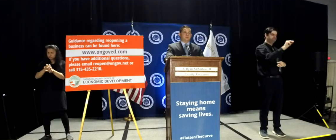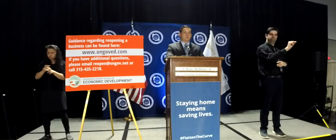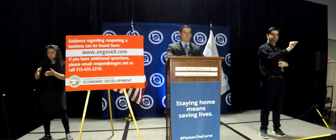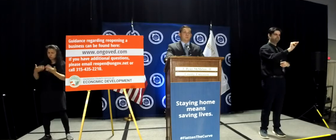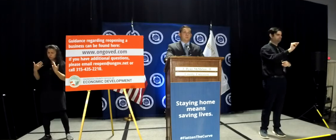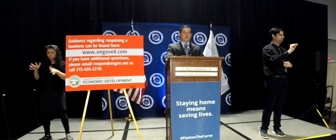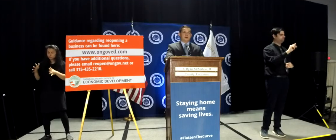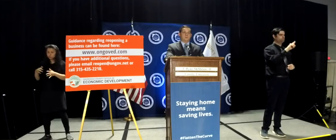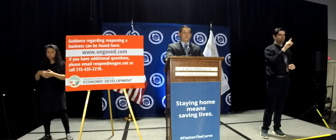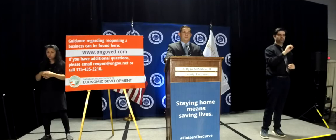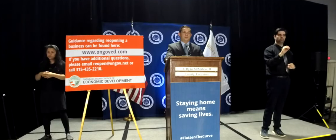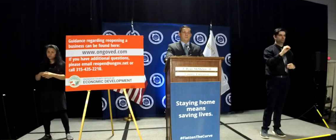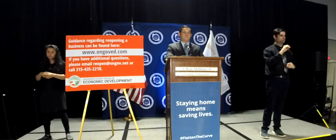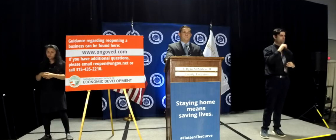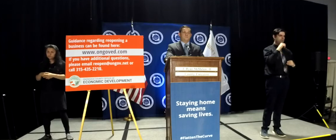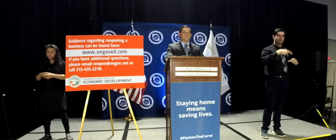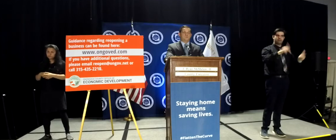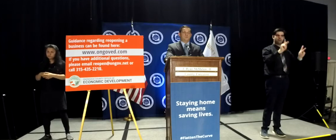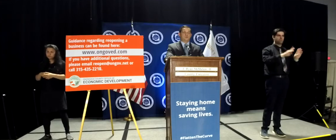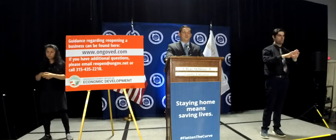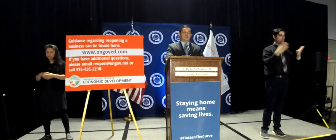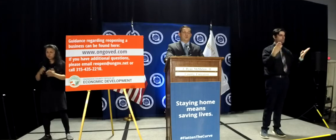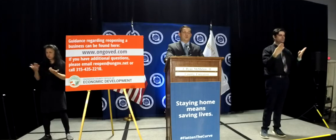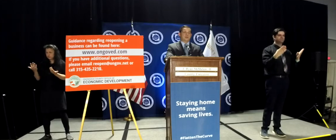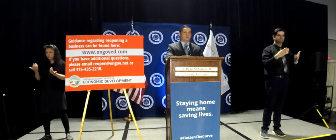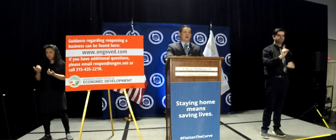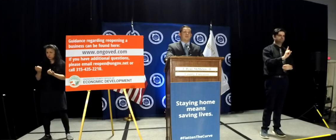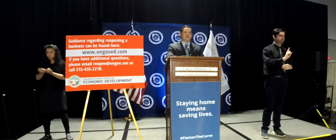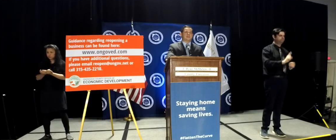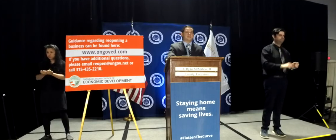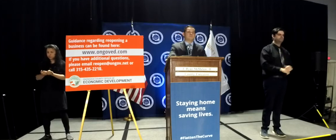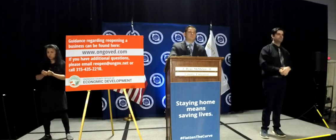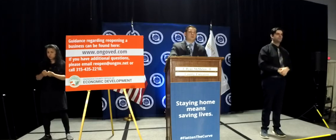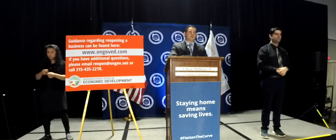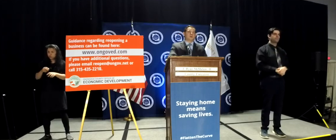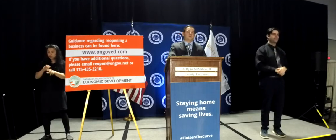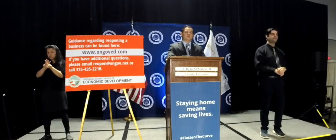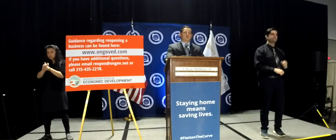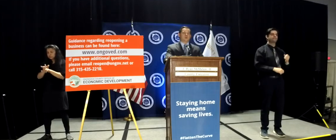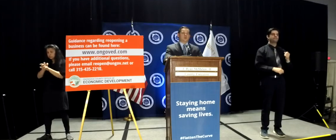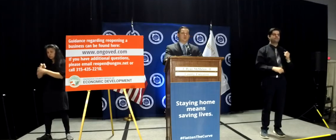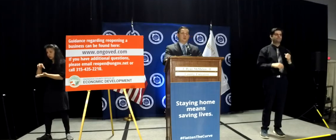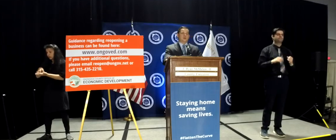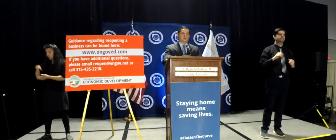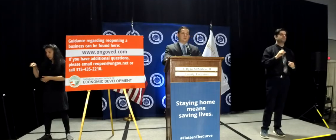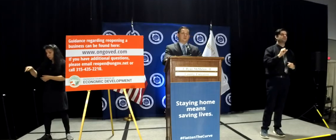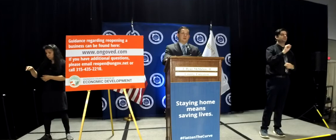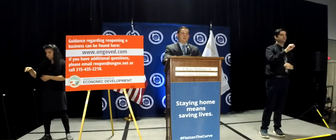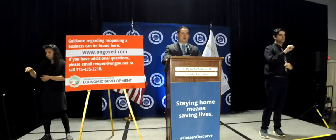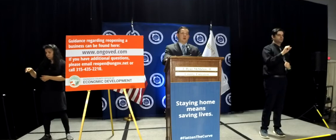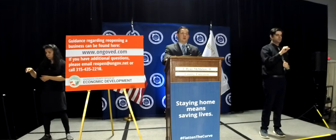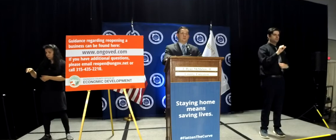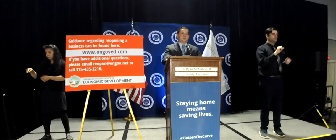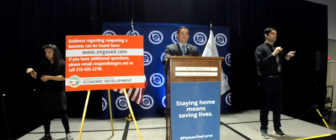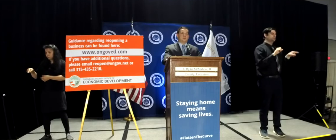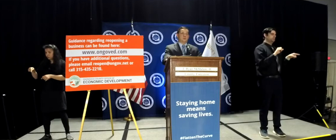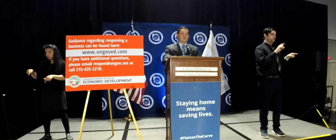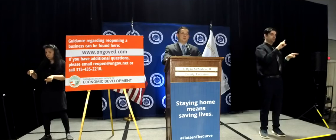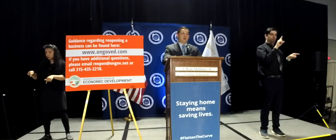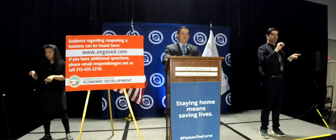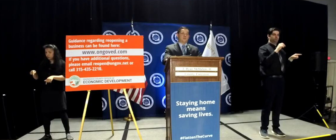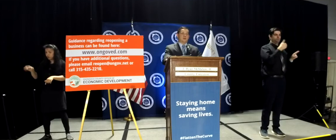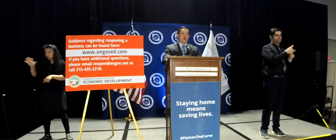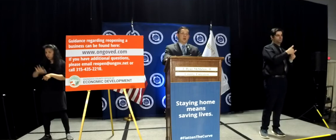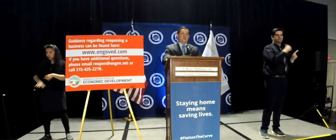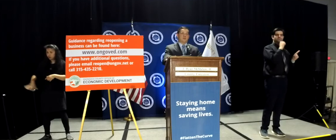government. The zoo is not a private entity. The zoo is a park, which